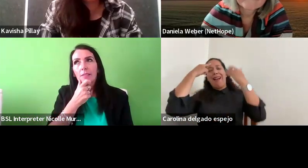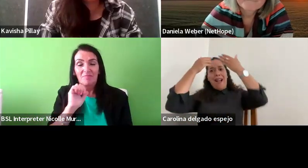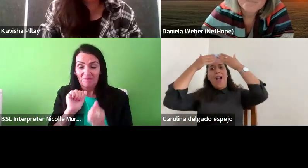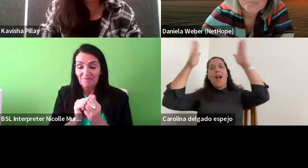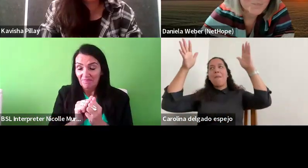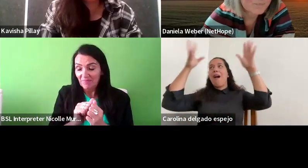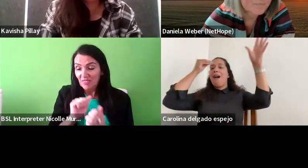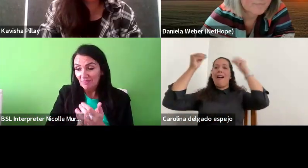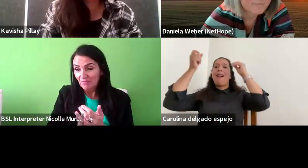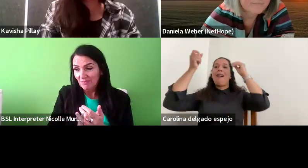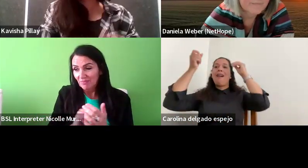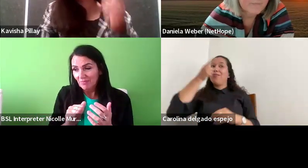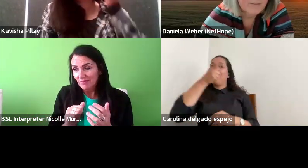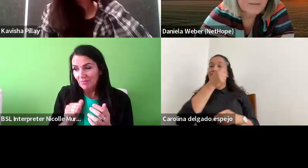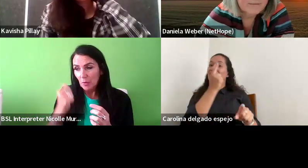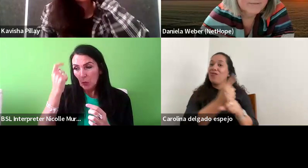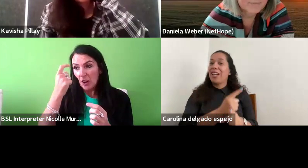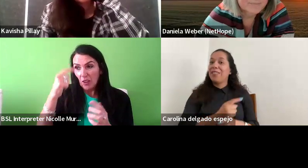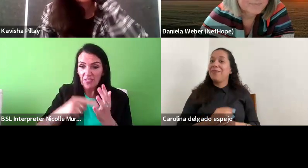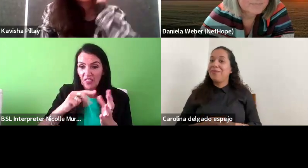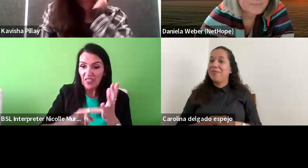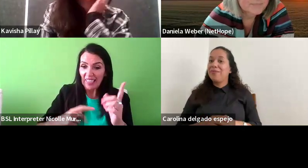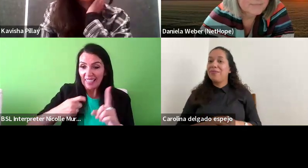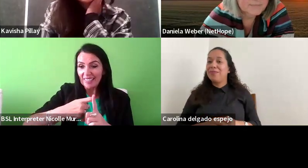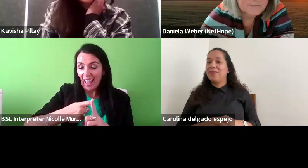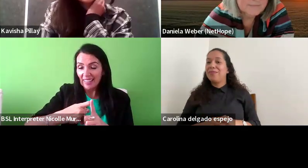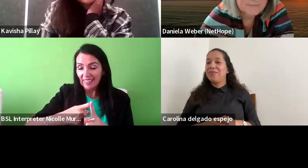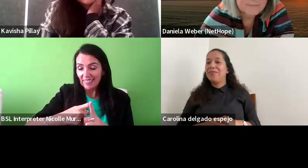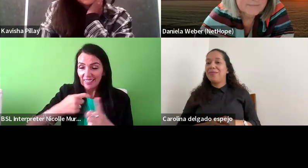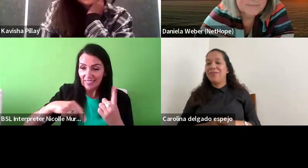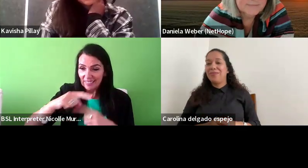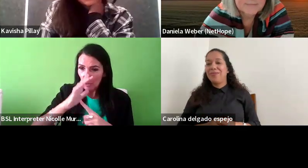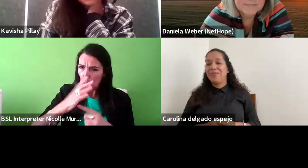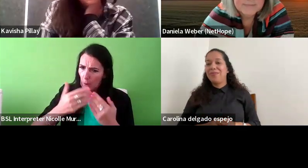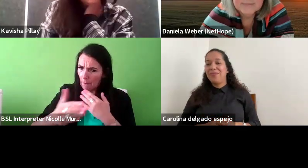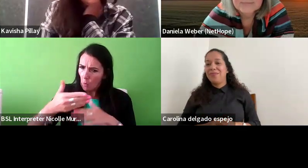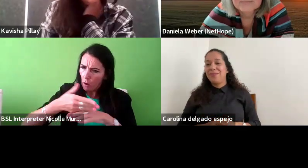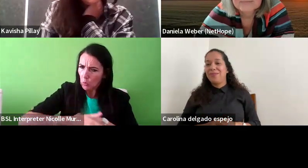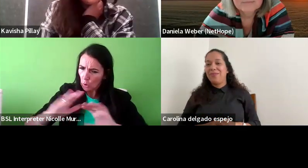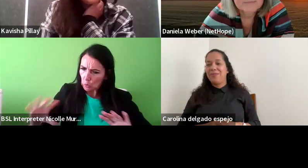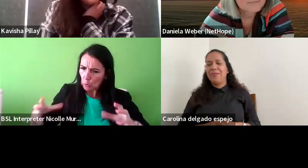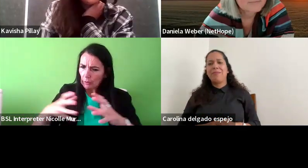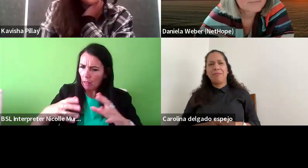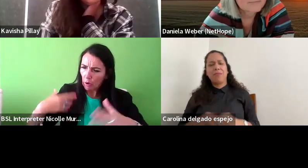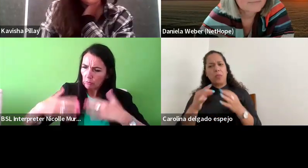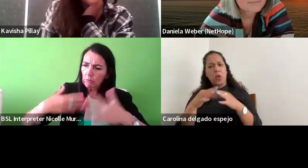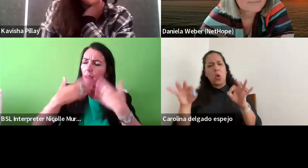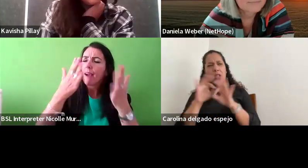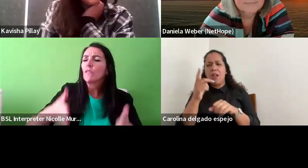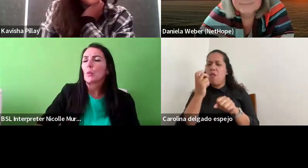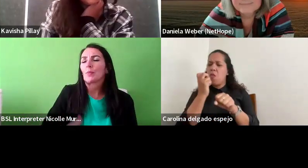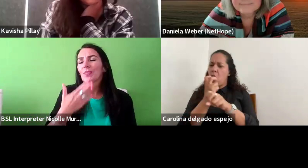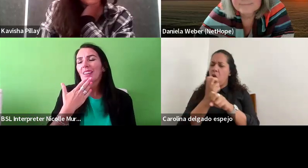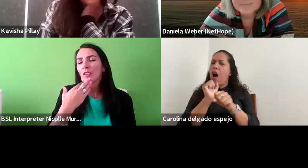We're calling ourselves a think tank in humanitarian response. I think we need to do a lot more work than what we have done so far on the issue. So